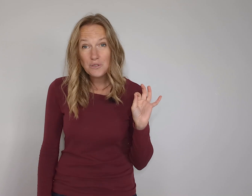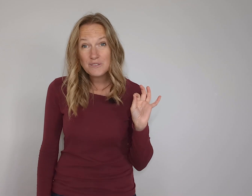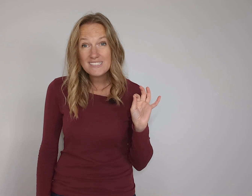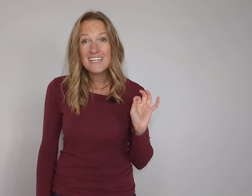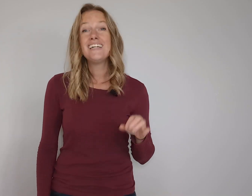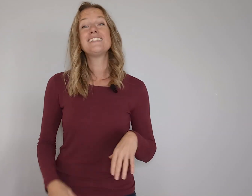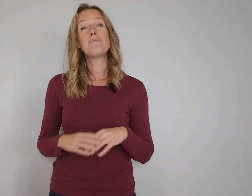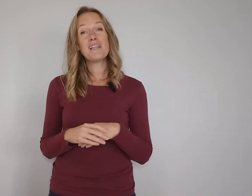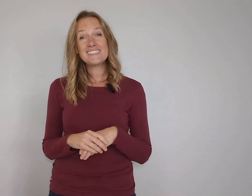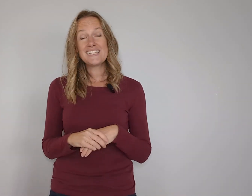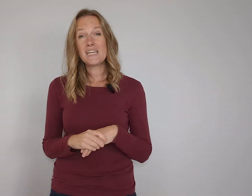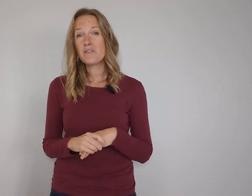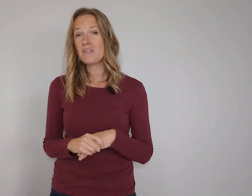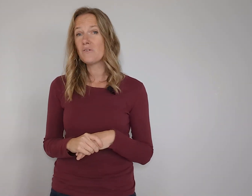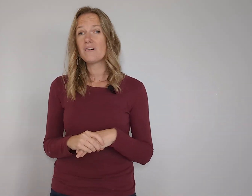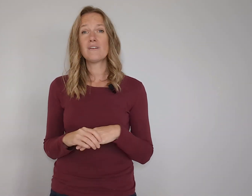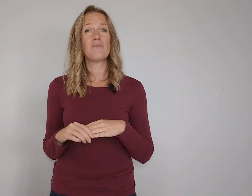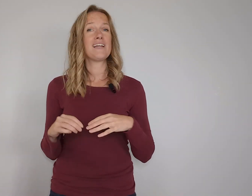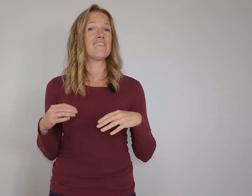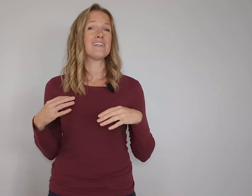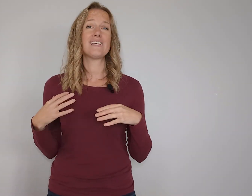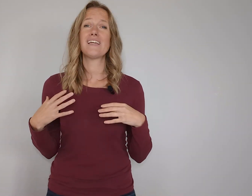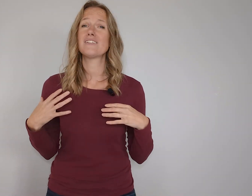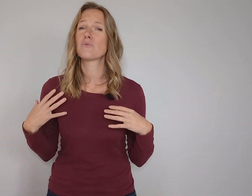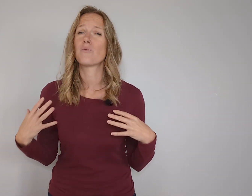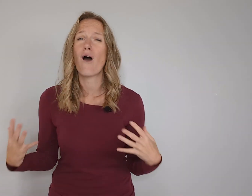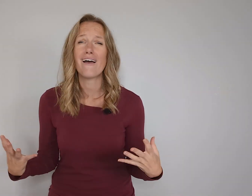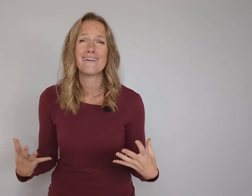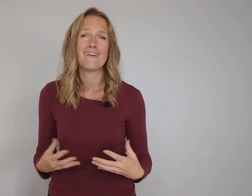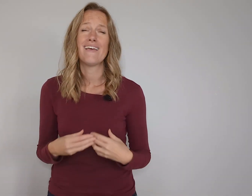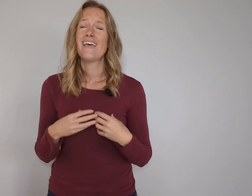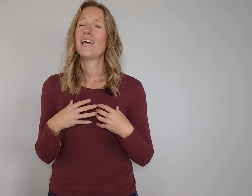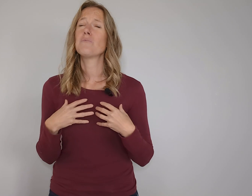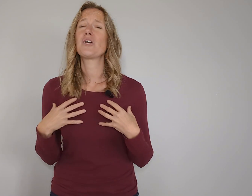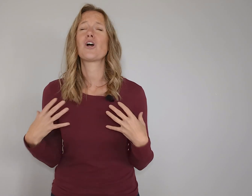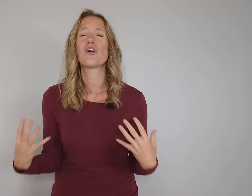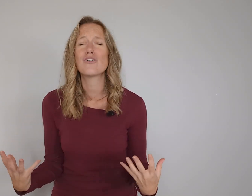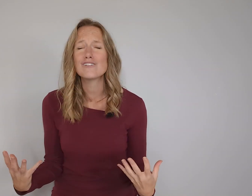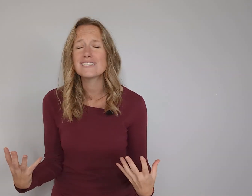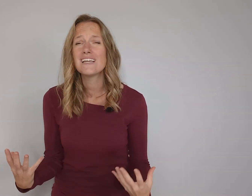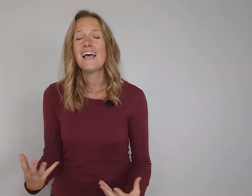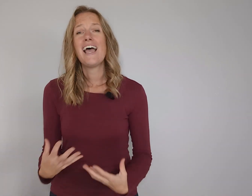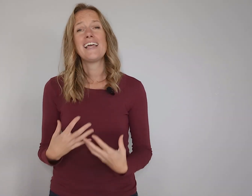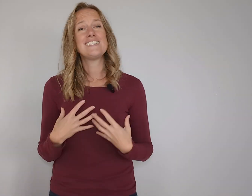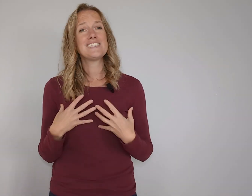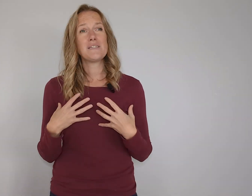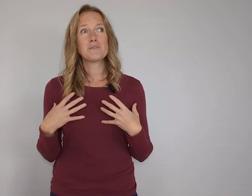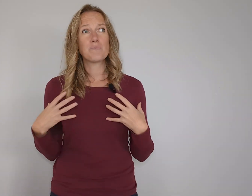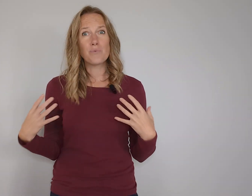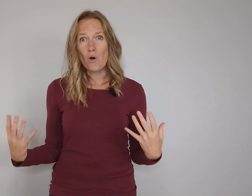choose to bless the name of the Lord when everything is rotten and we hurt and it just seems